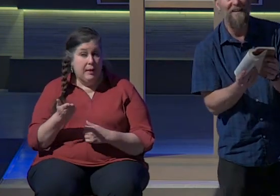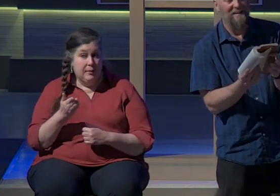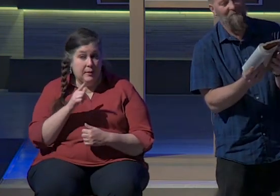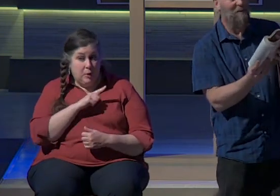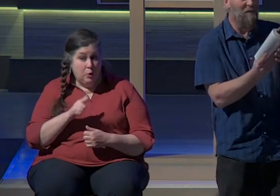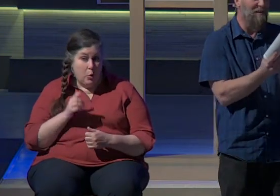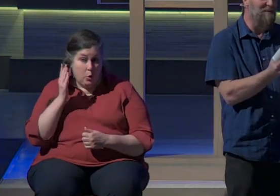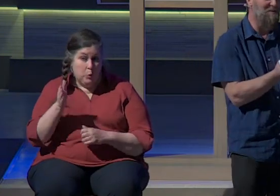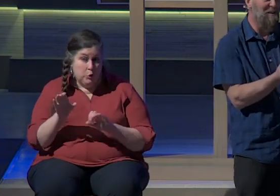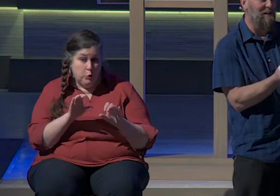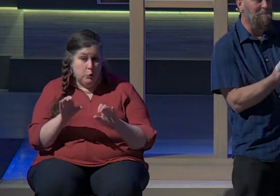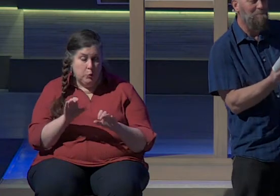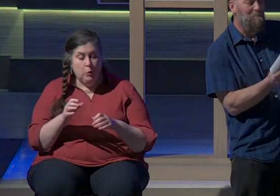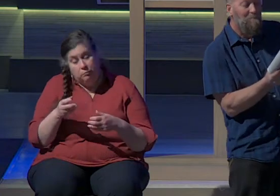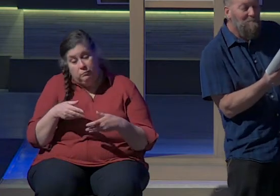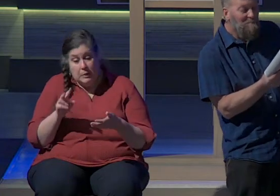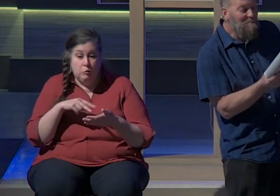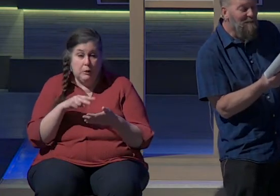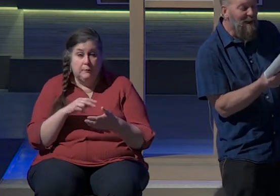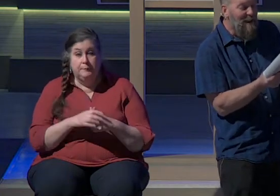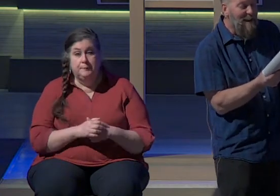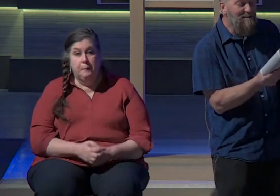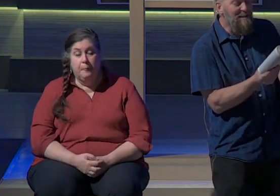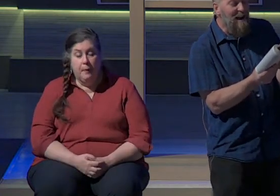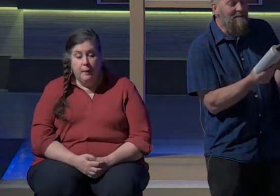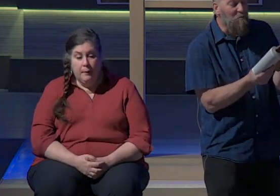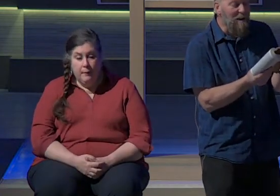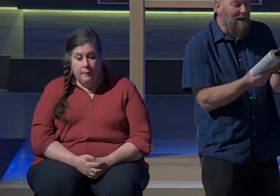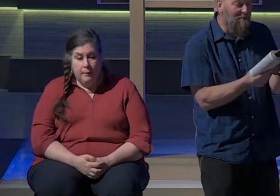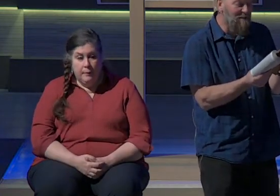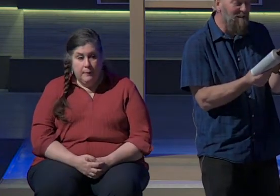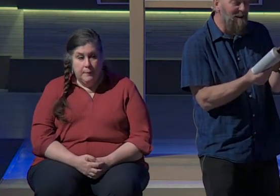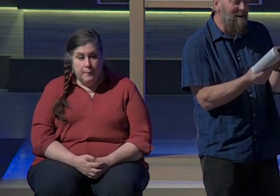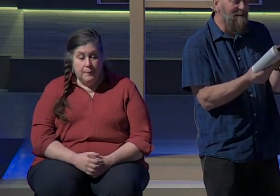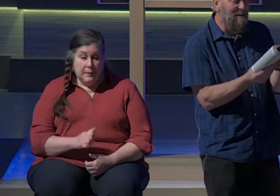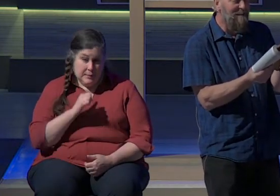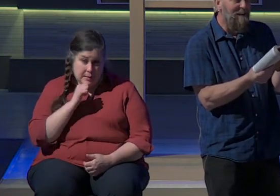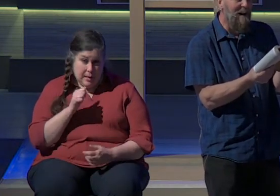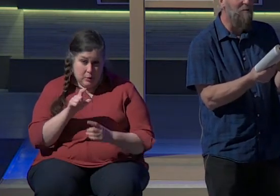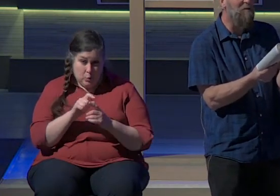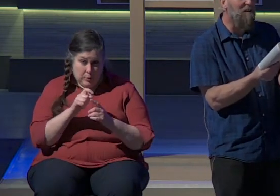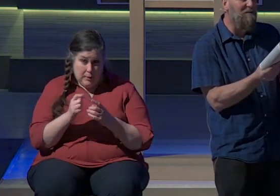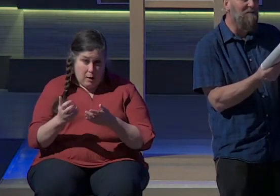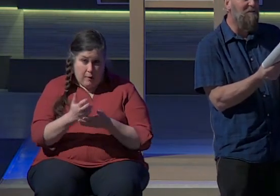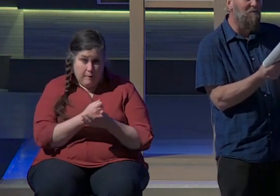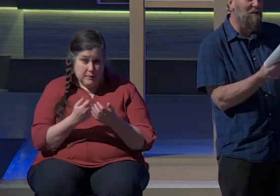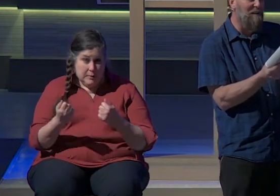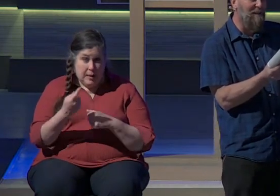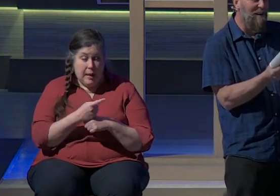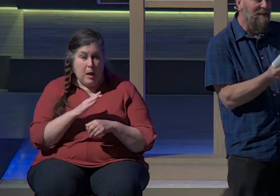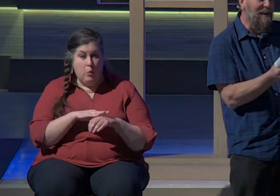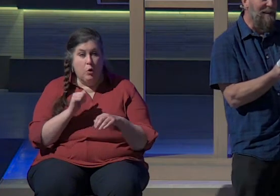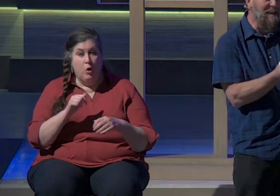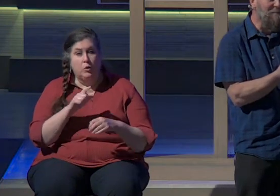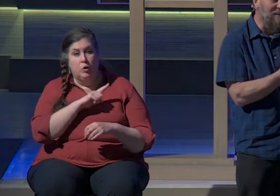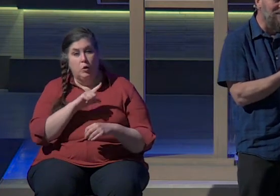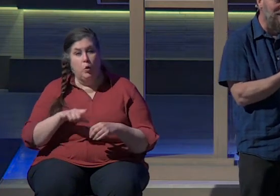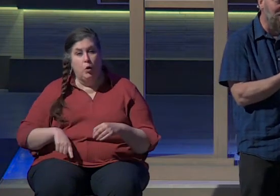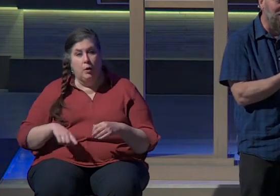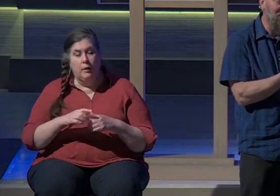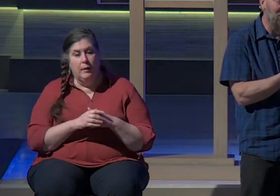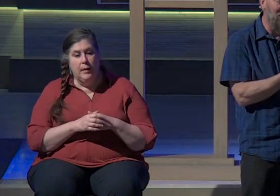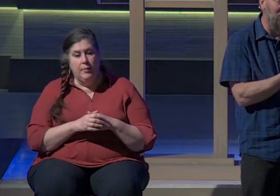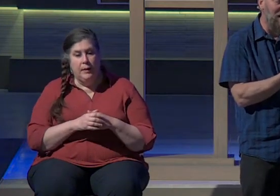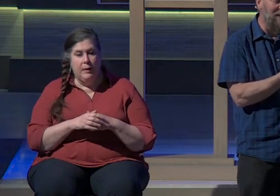way, well, let's just read it. Is it not the wheat harvest today? I will call to the Lord that he may